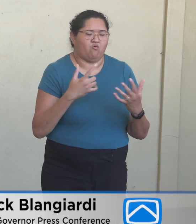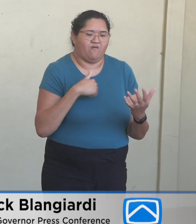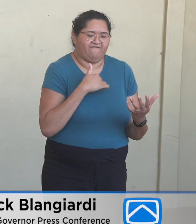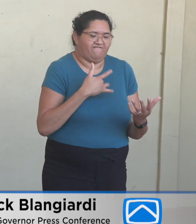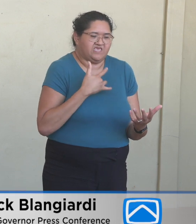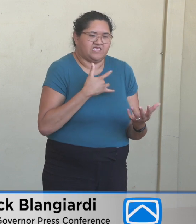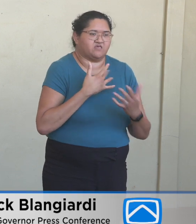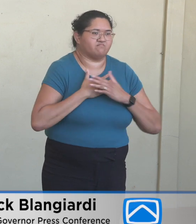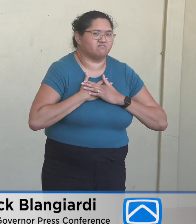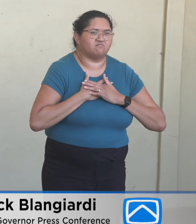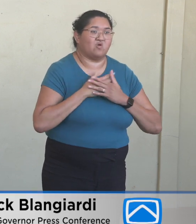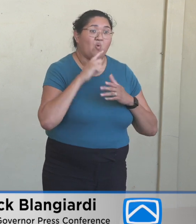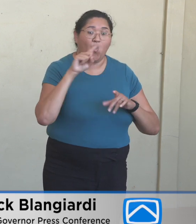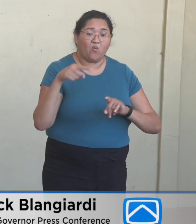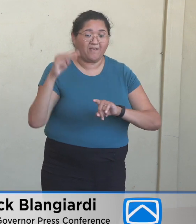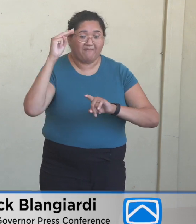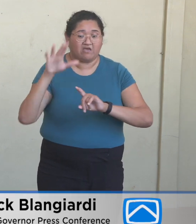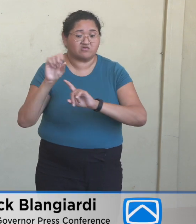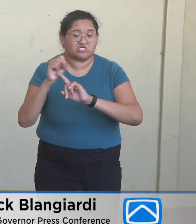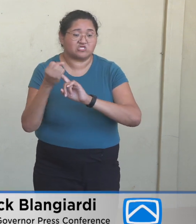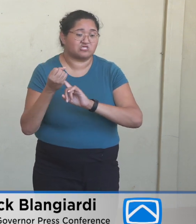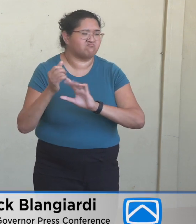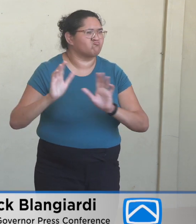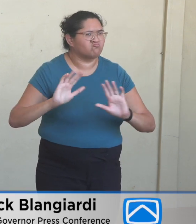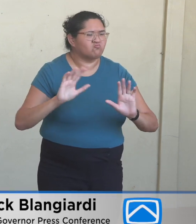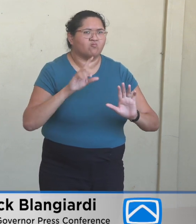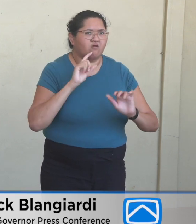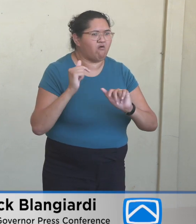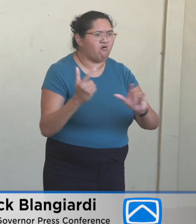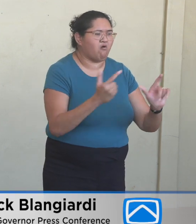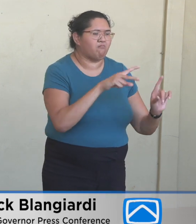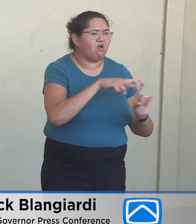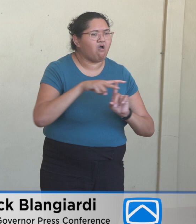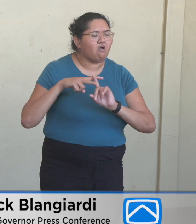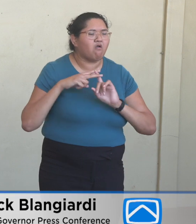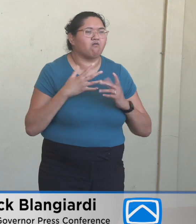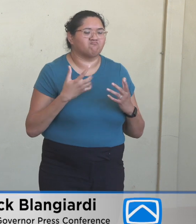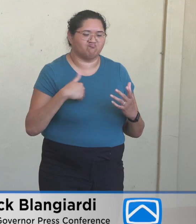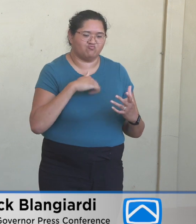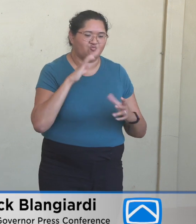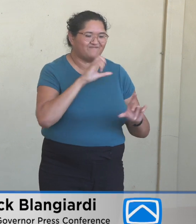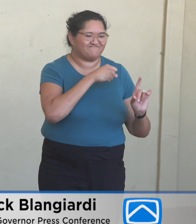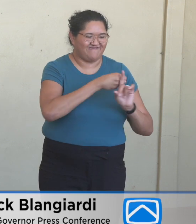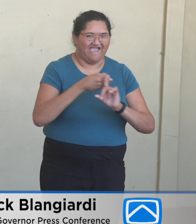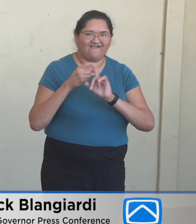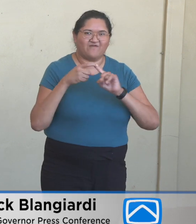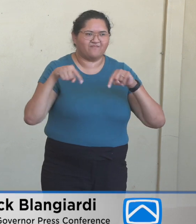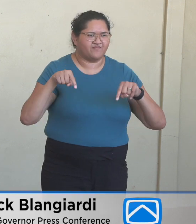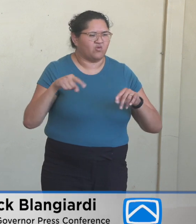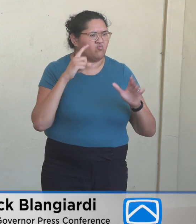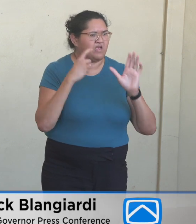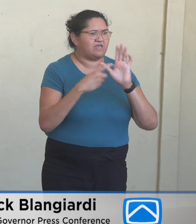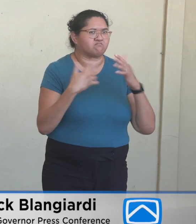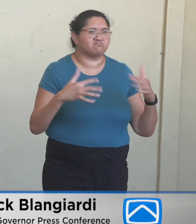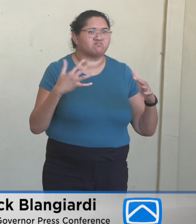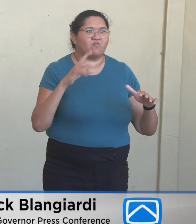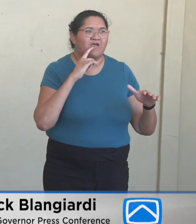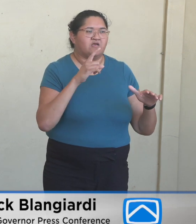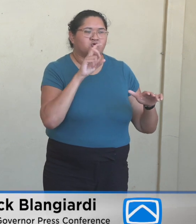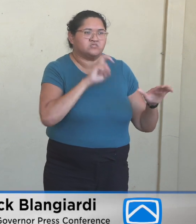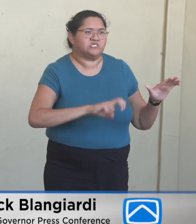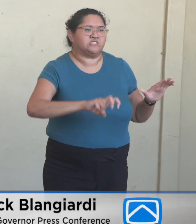this. It's not just a Maui situation. This is for all of us, and we'll all be impacted by this. We recognize it's a long road